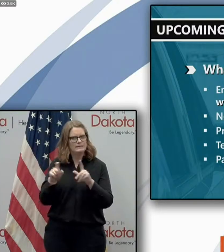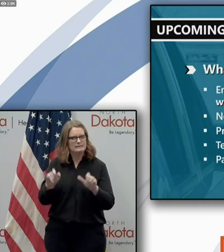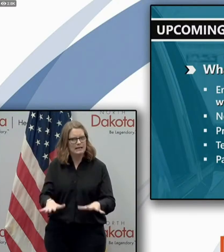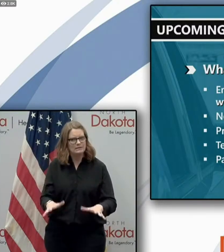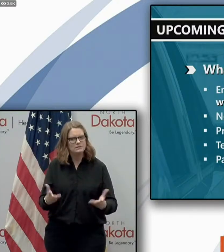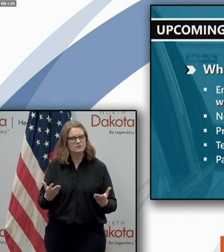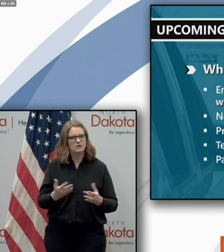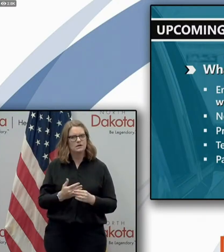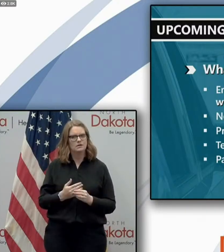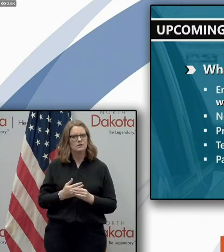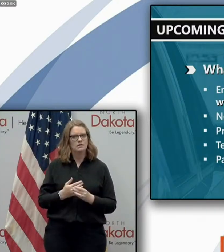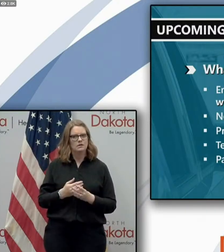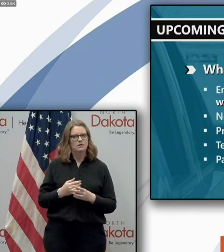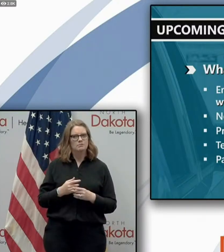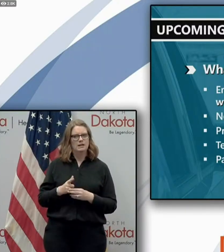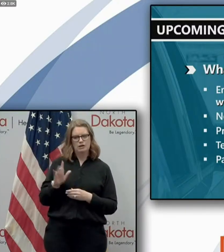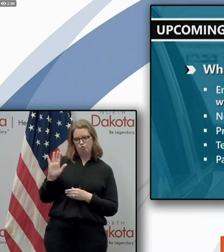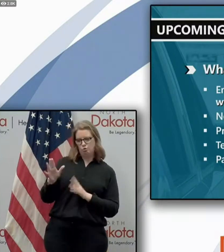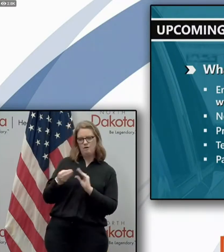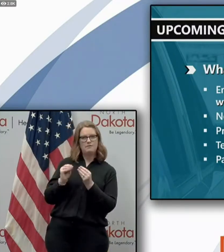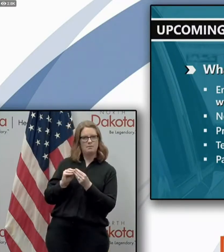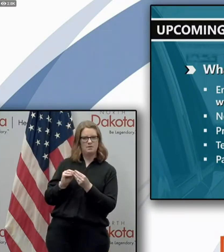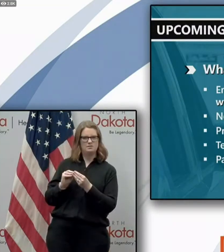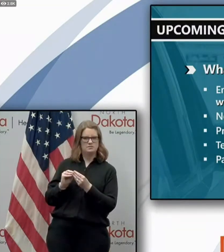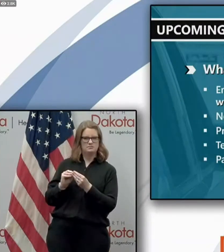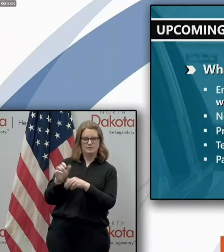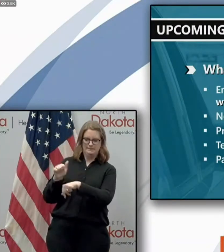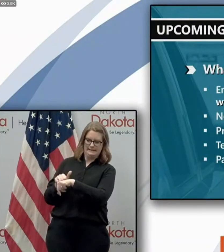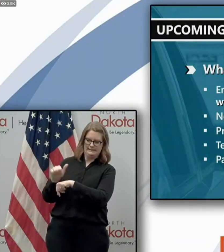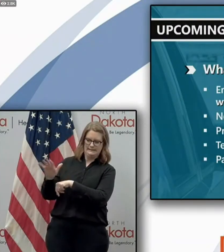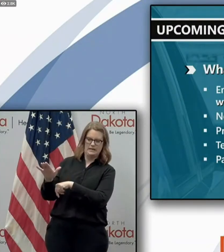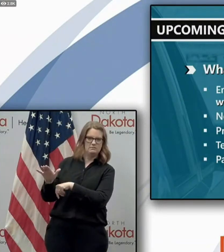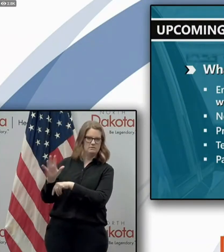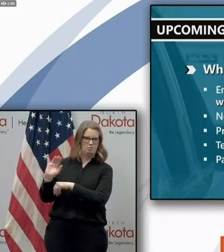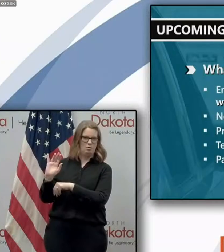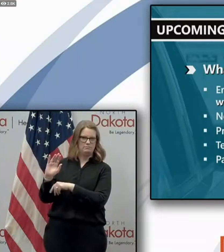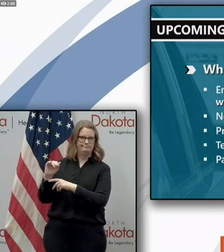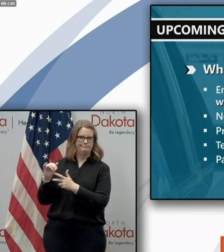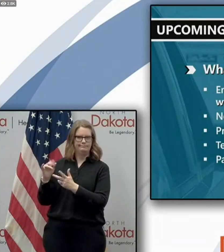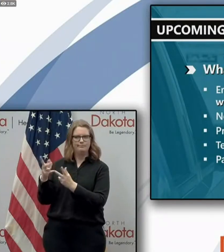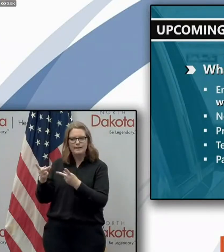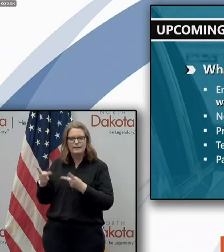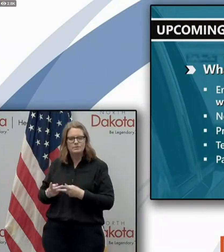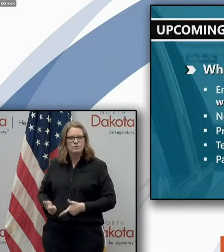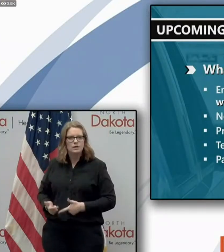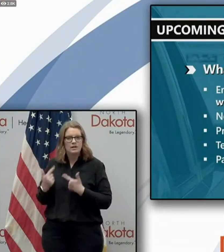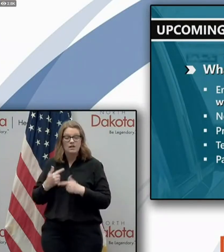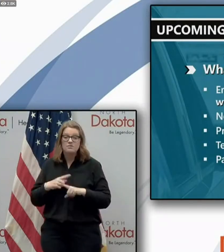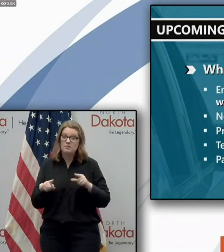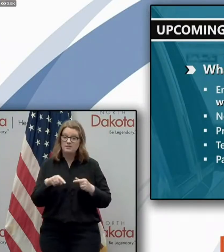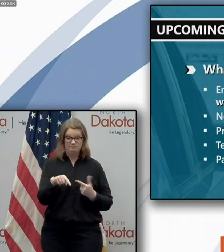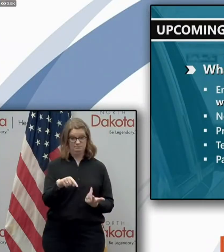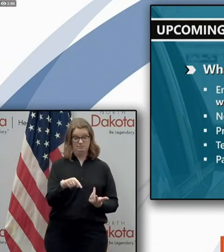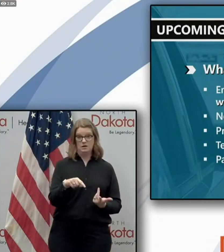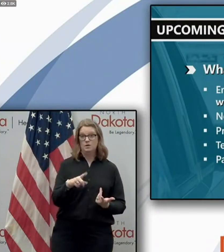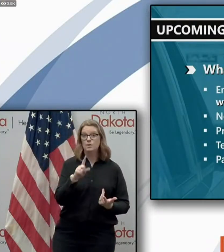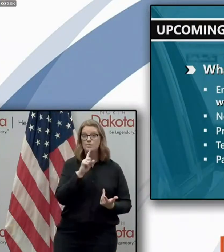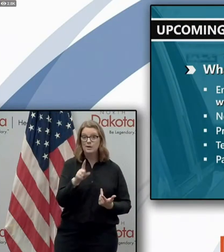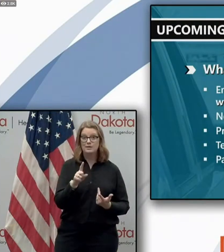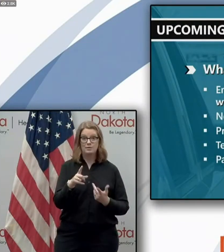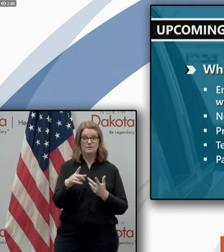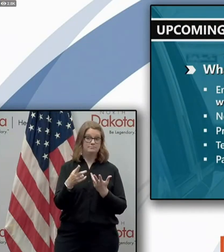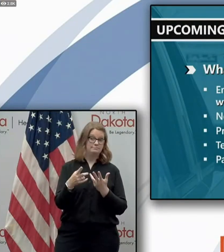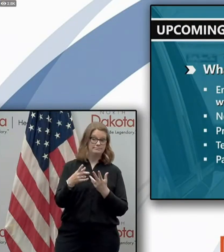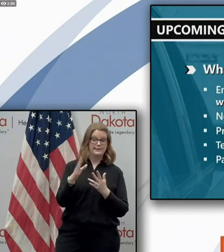will be allocated to their place of living, but we want to be in a position to test anybody. We're interested in finding